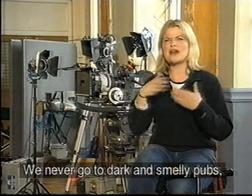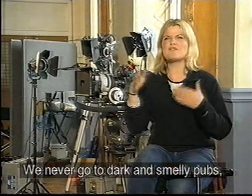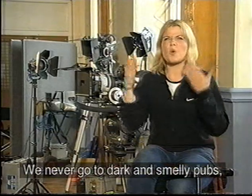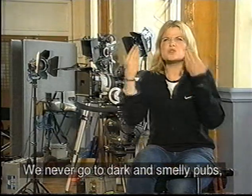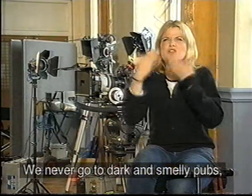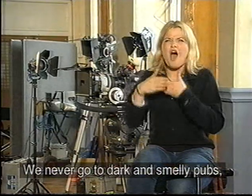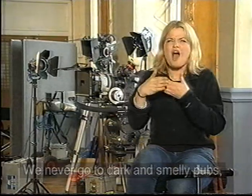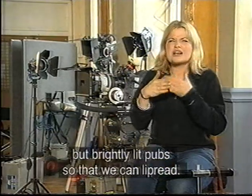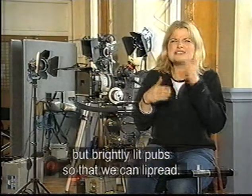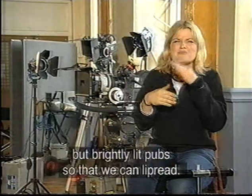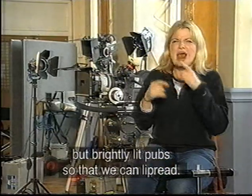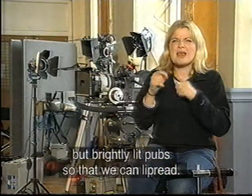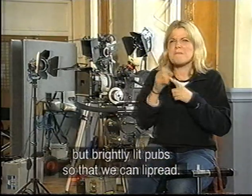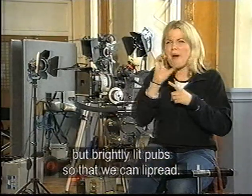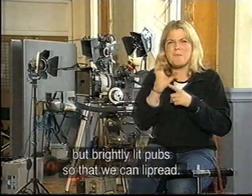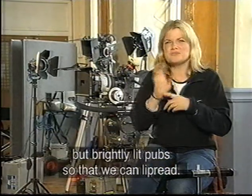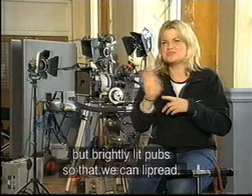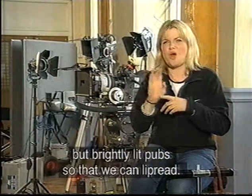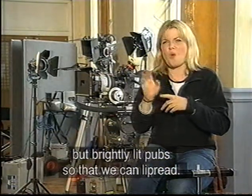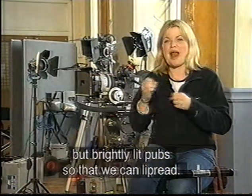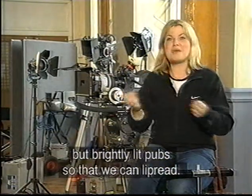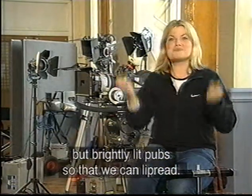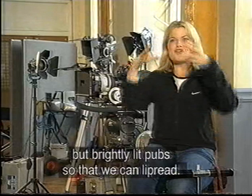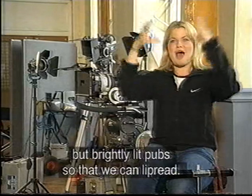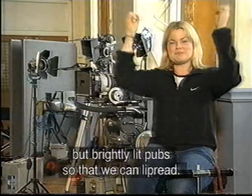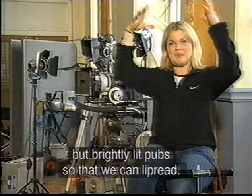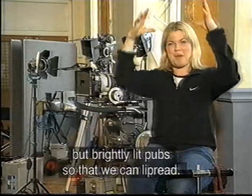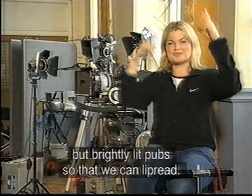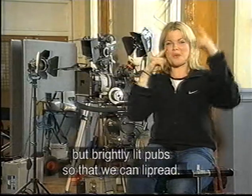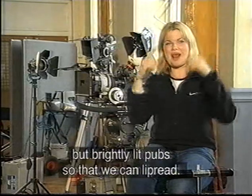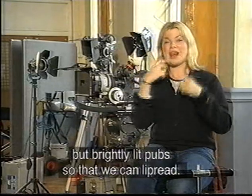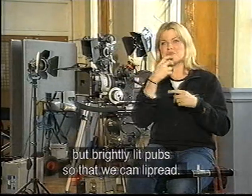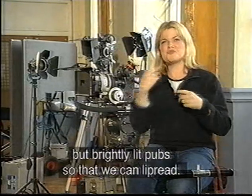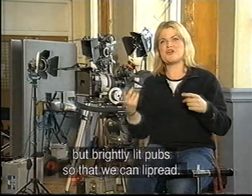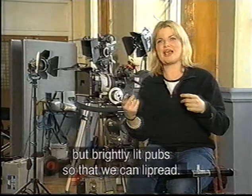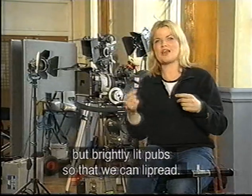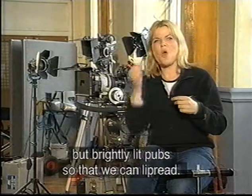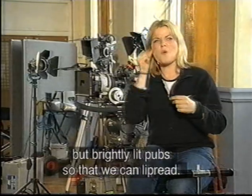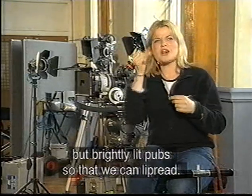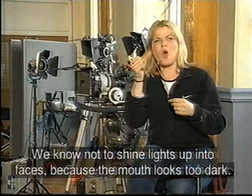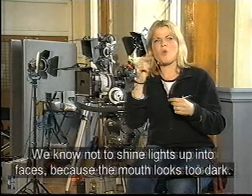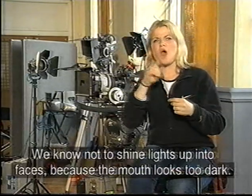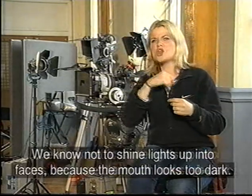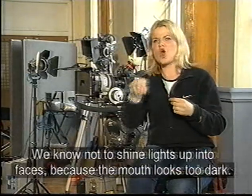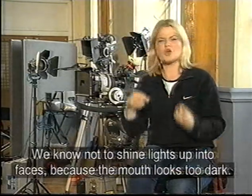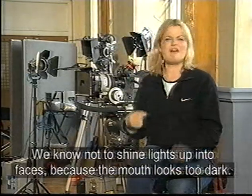we never go to dark. Pop, no, that's pop. We know not to have